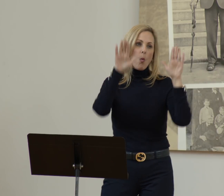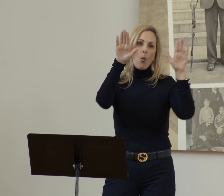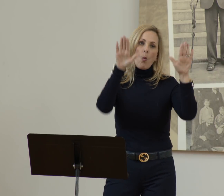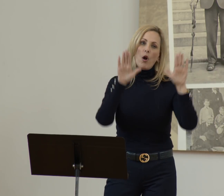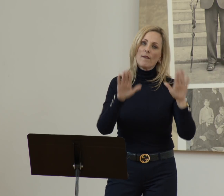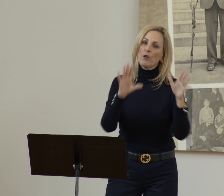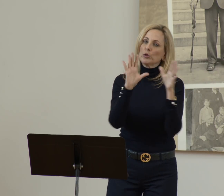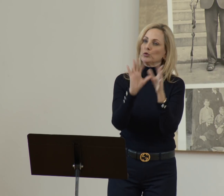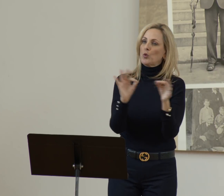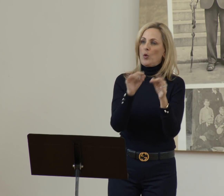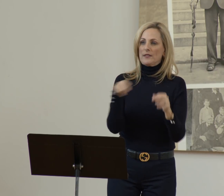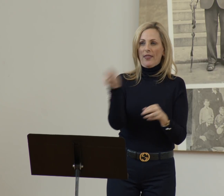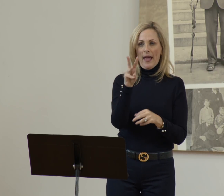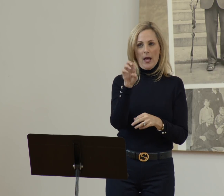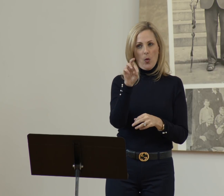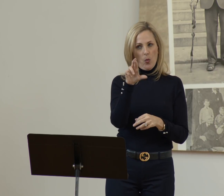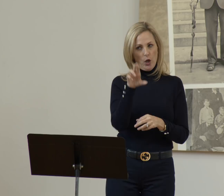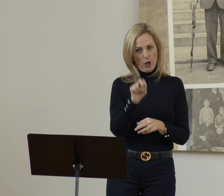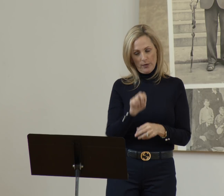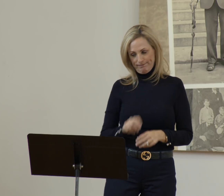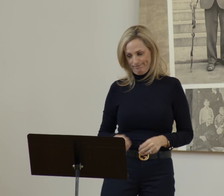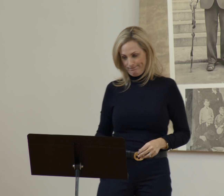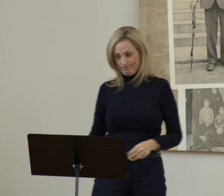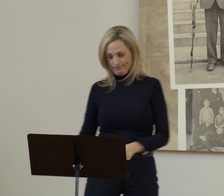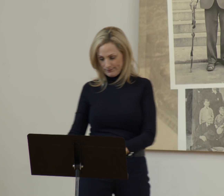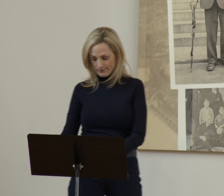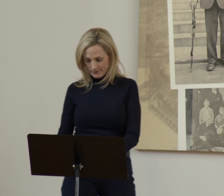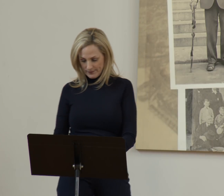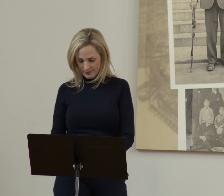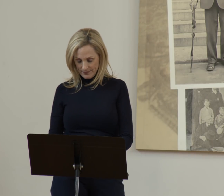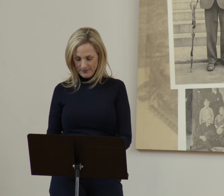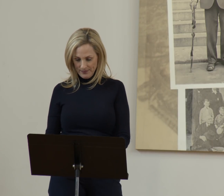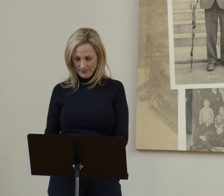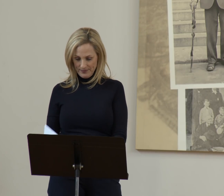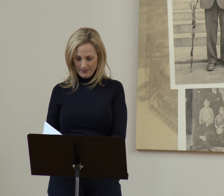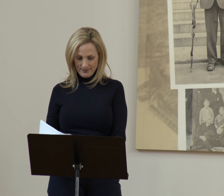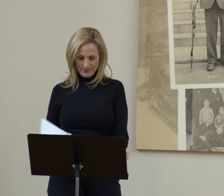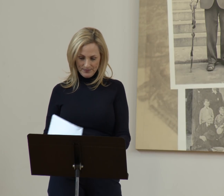friends. What wonderful stories they were.